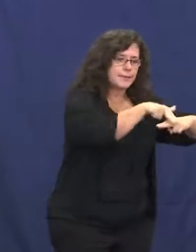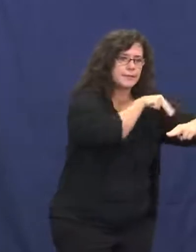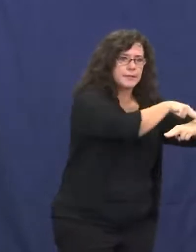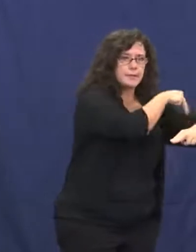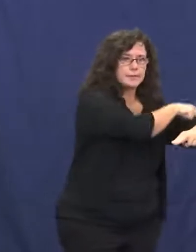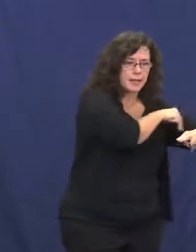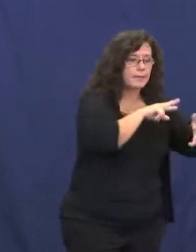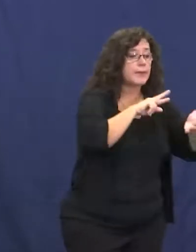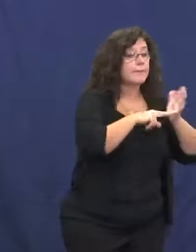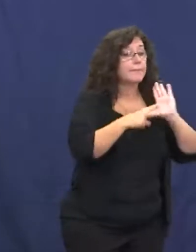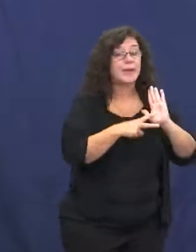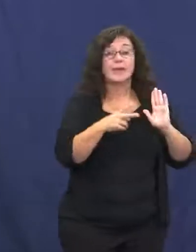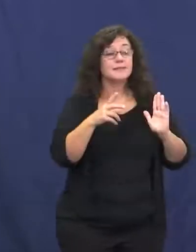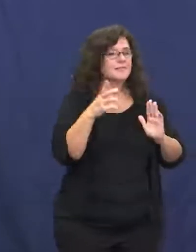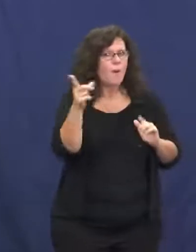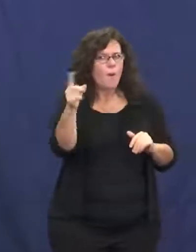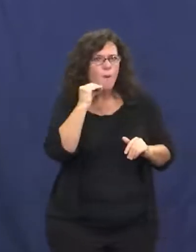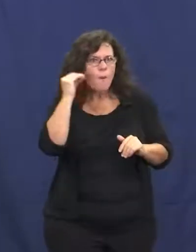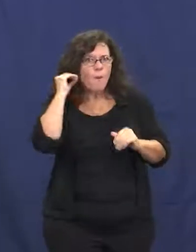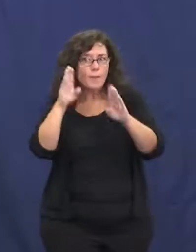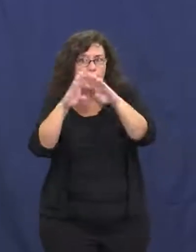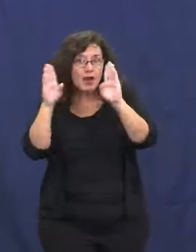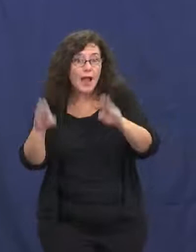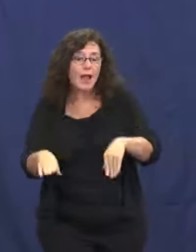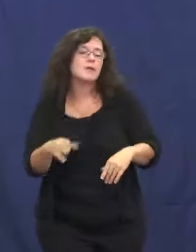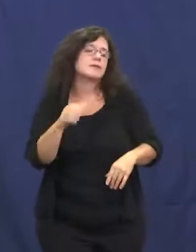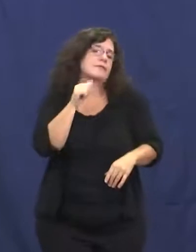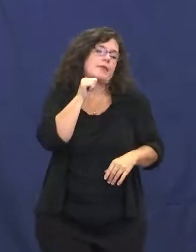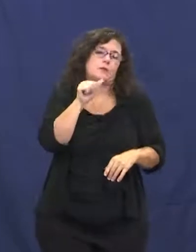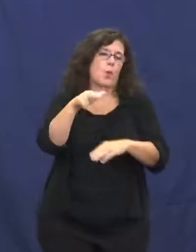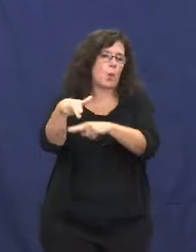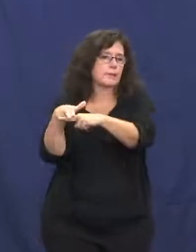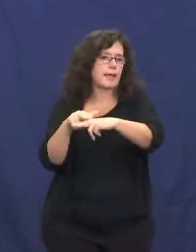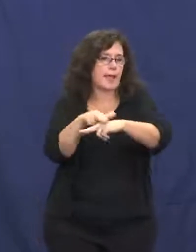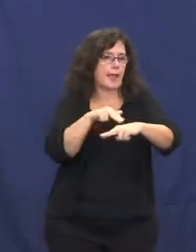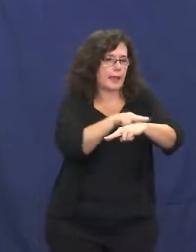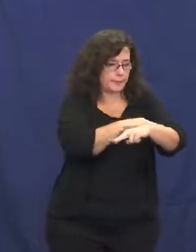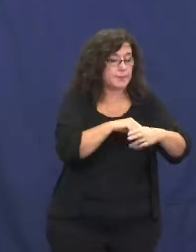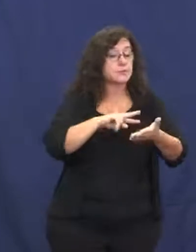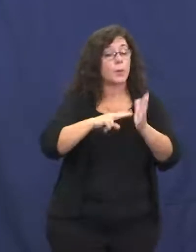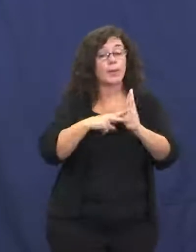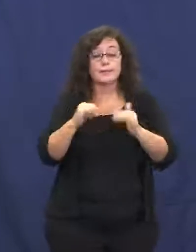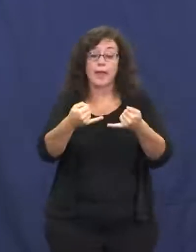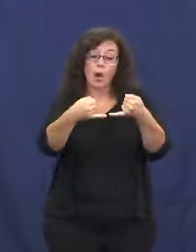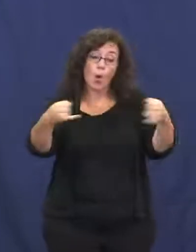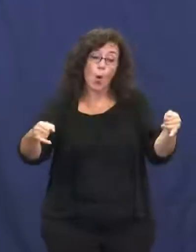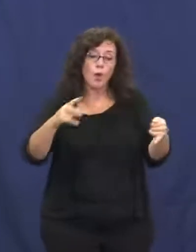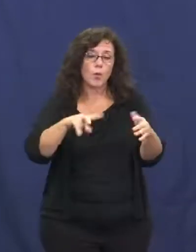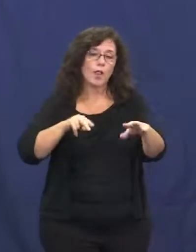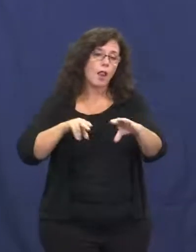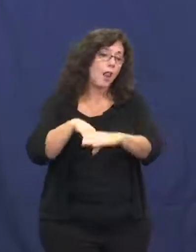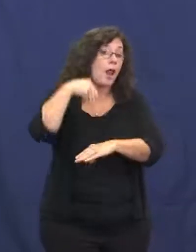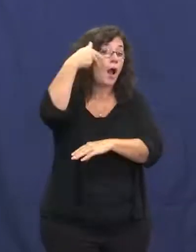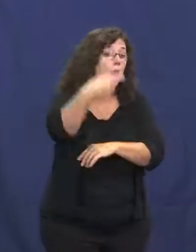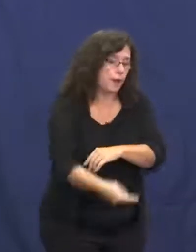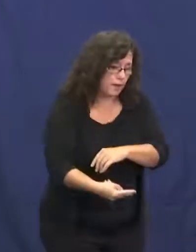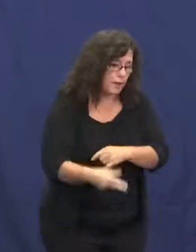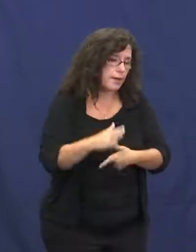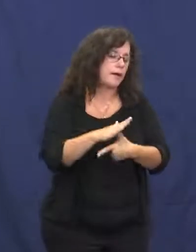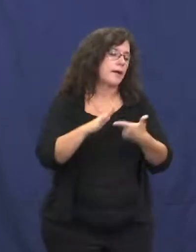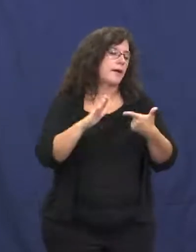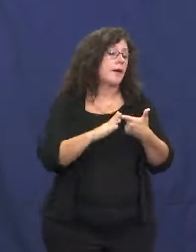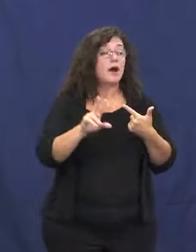may tend to trip and fall over them. Wrinkled rugs can cause people to trip and fall. Falling out of bed,